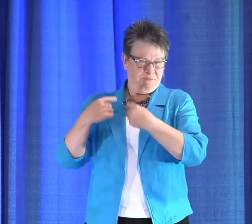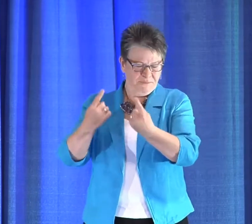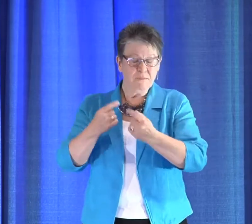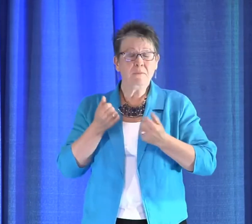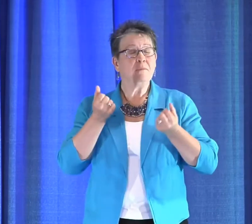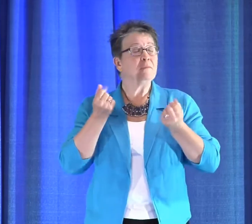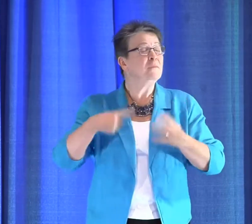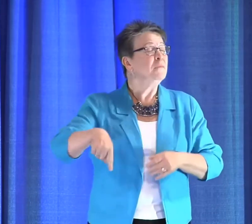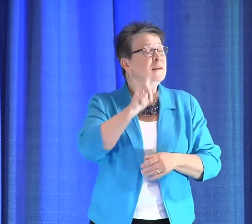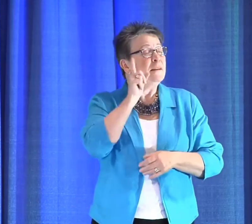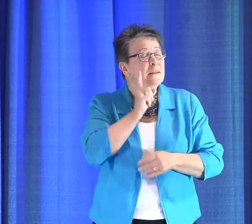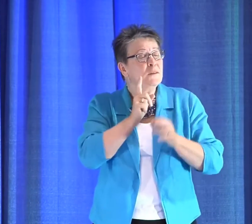decisions up until now.